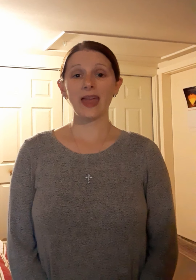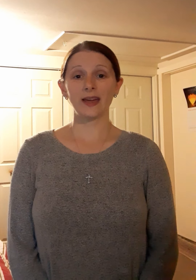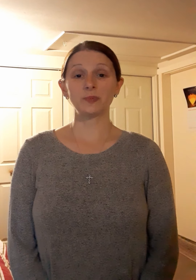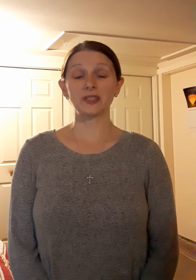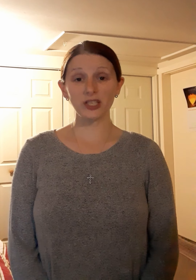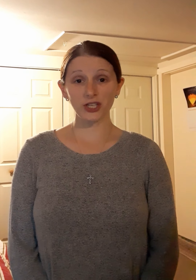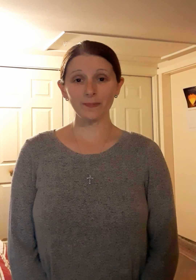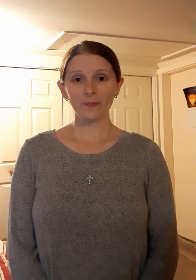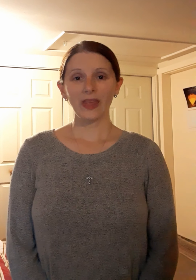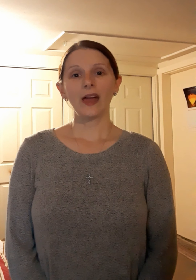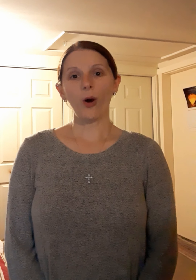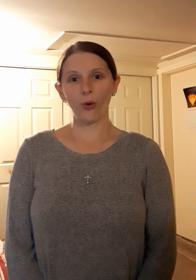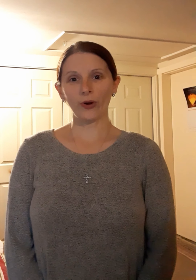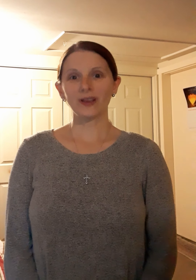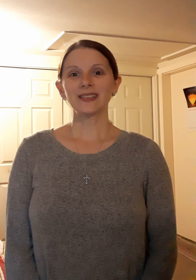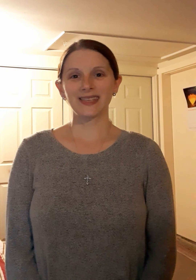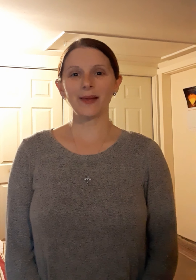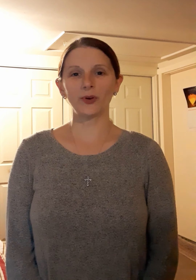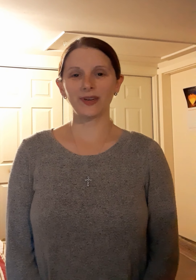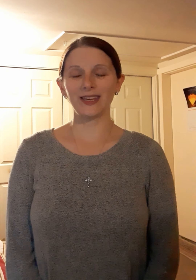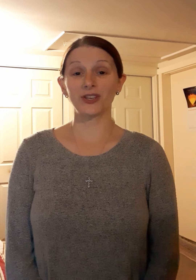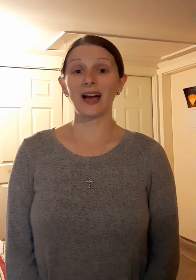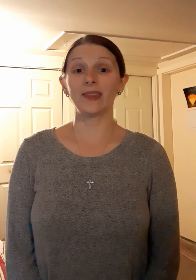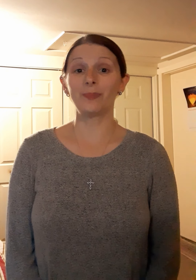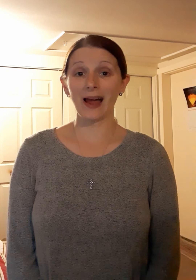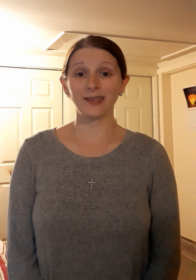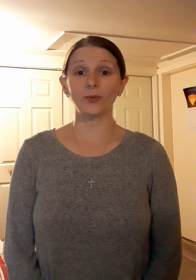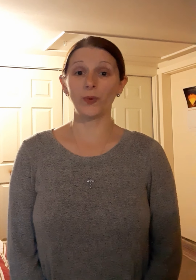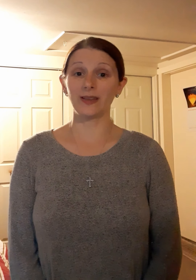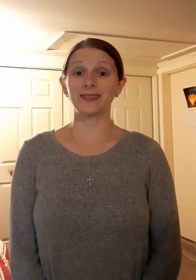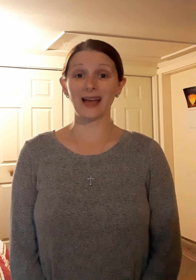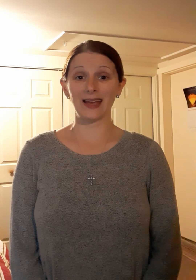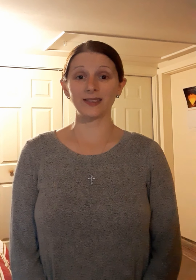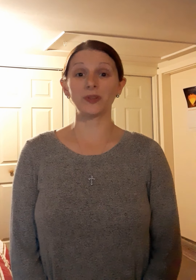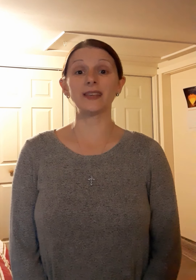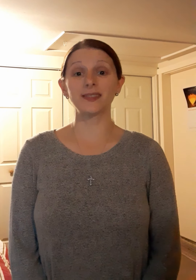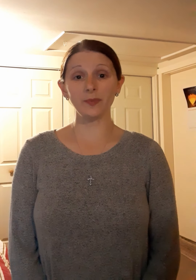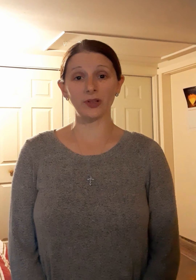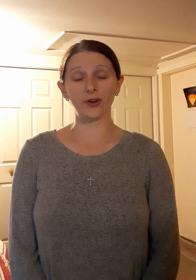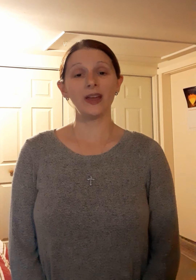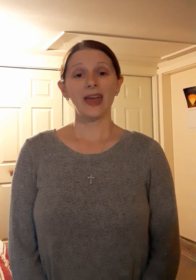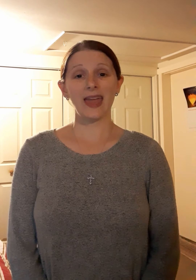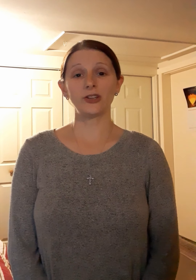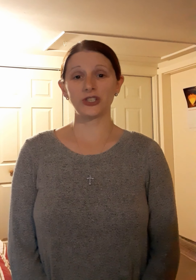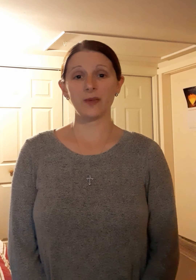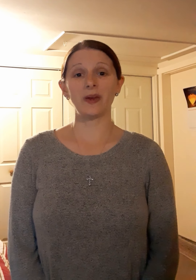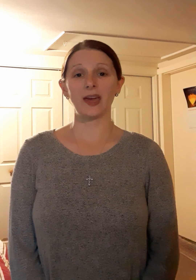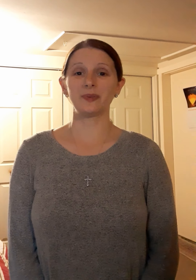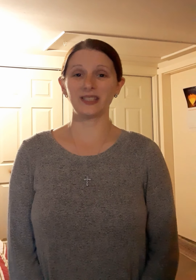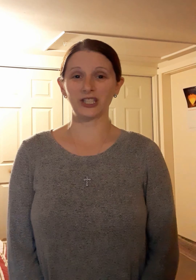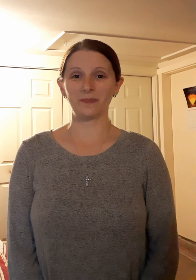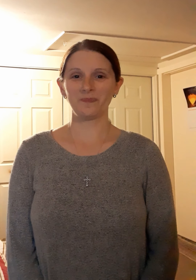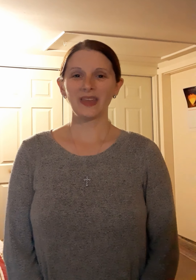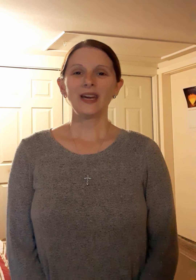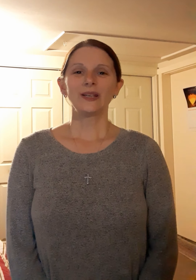hand position, or same location on the body when signed with a similar hand shape and position. So